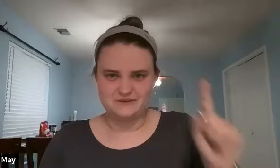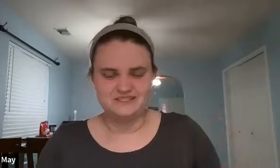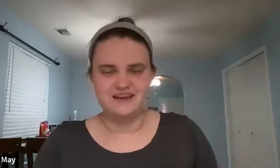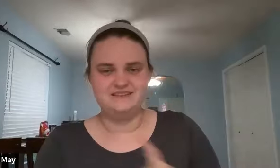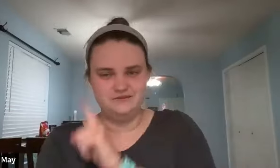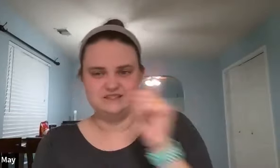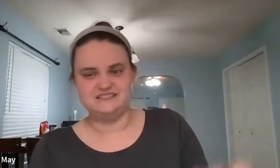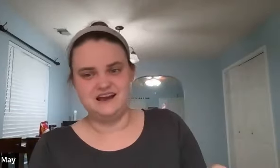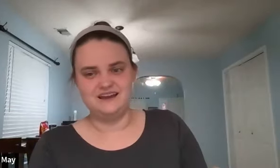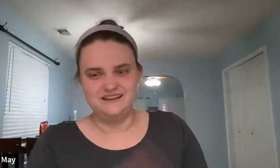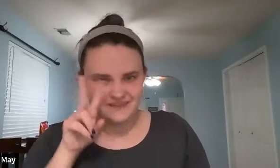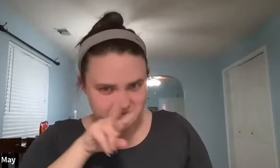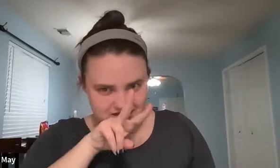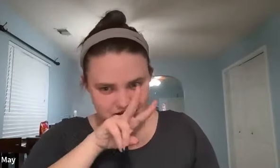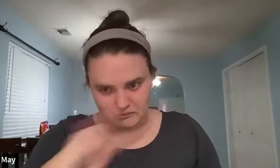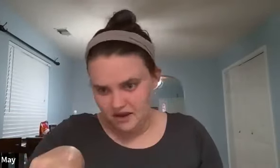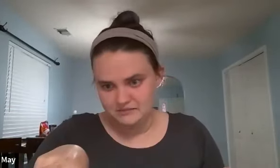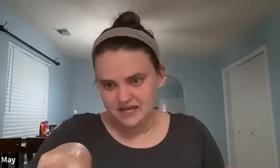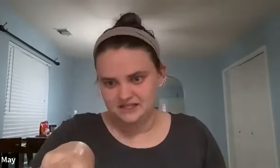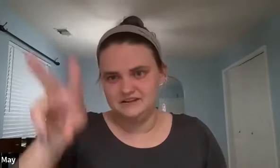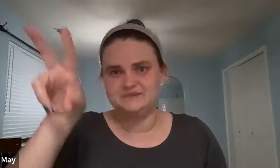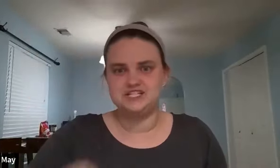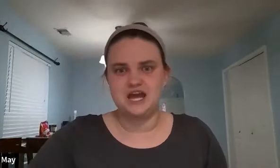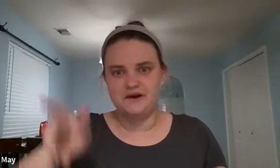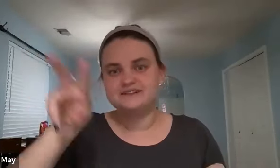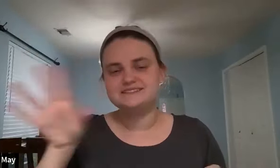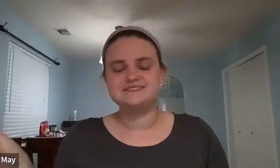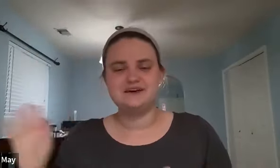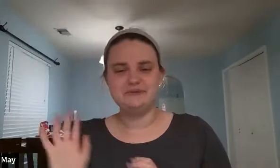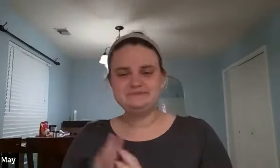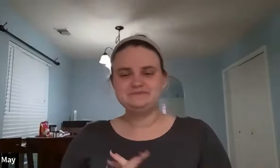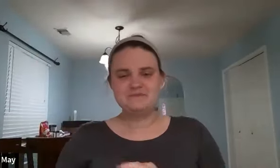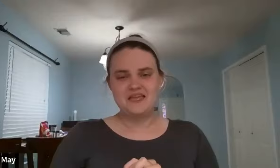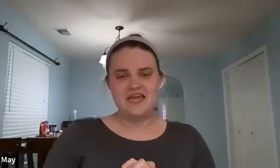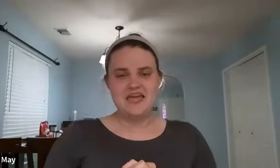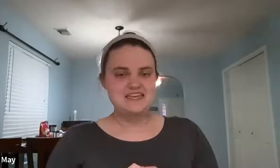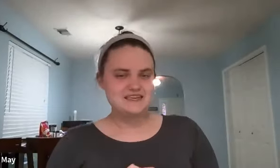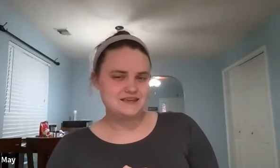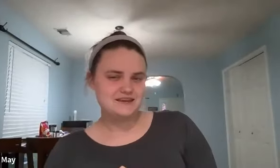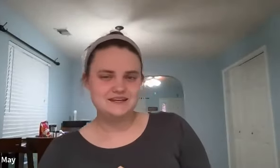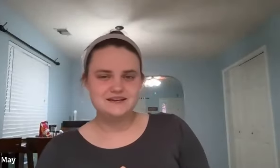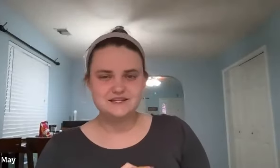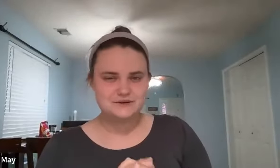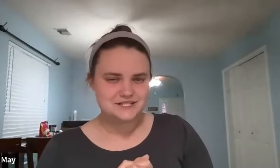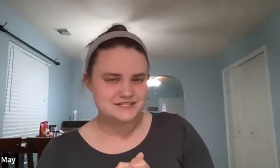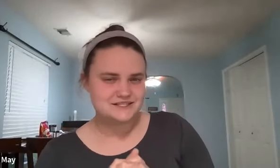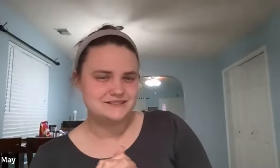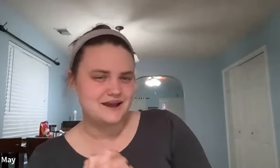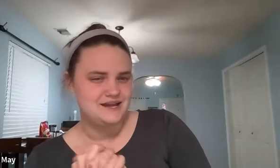someone's wants a sign. And that means I automatically look to my chat box. So any other questions or signs